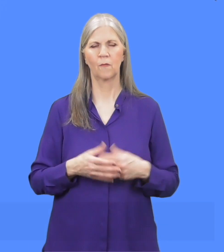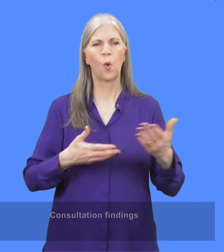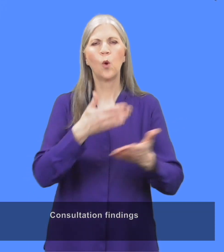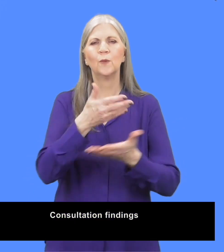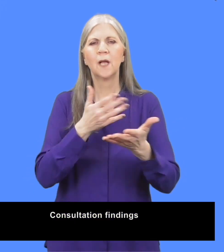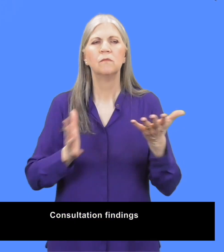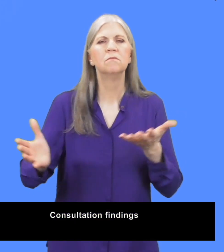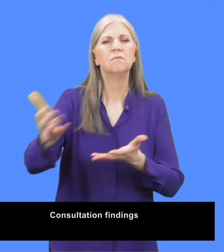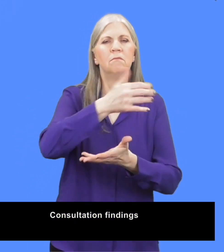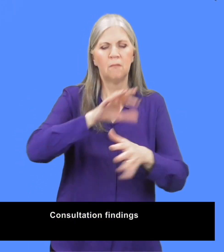Consultation findings.